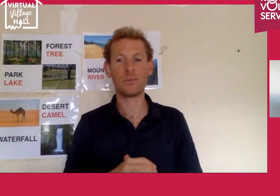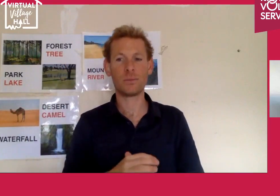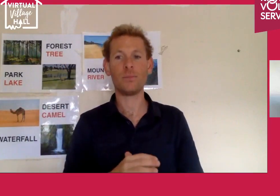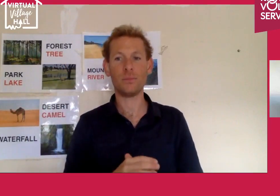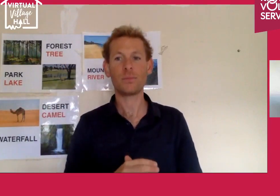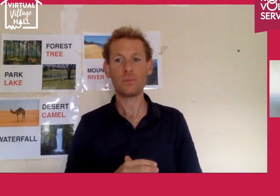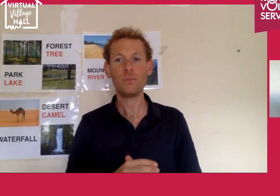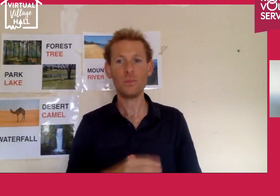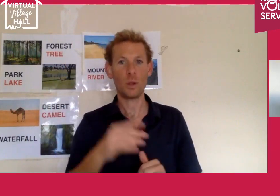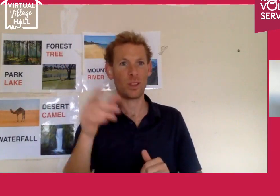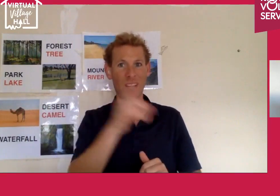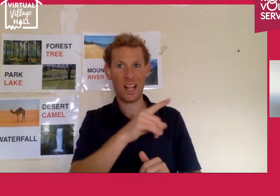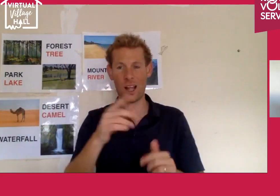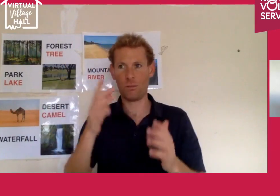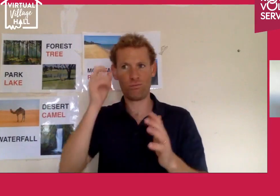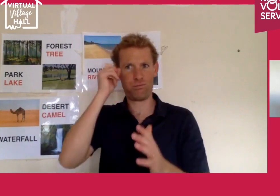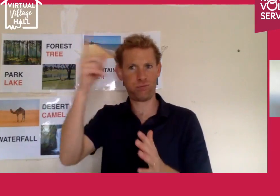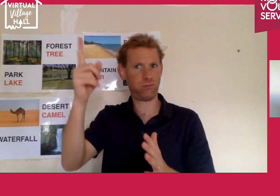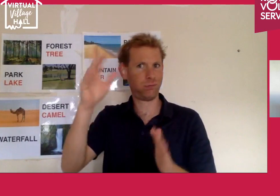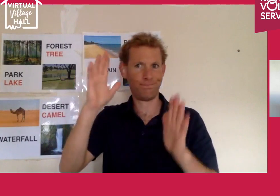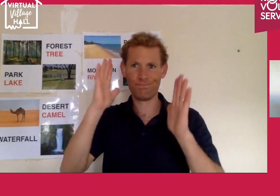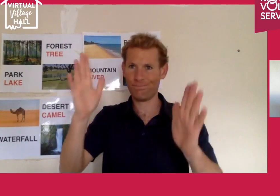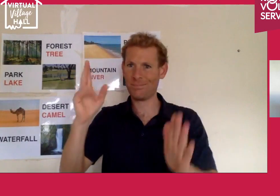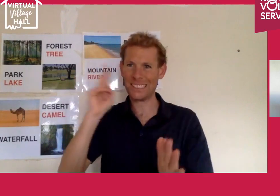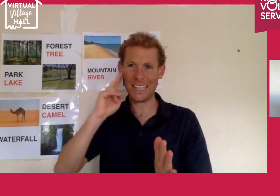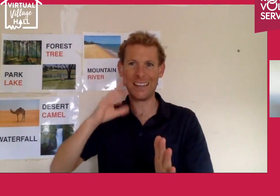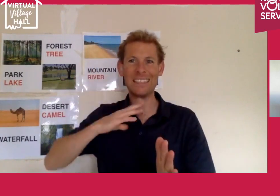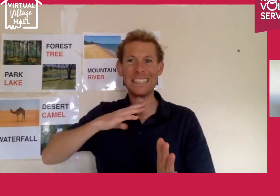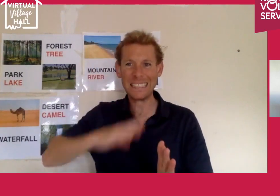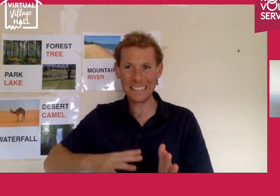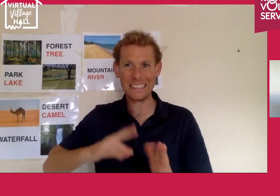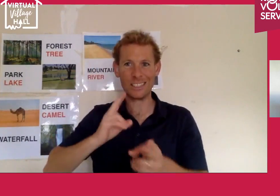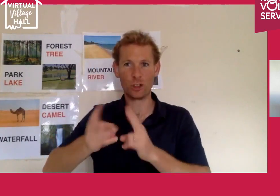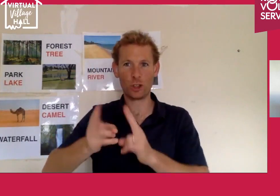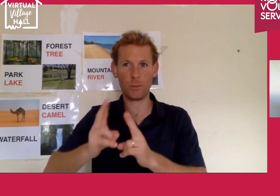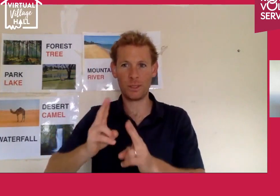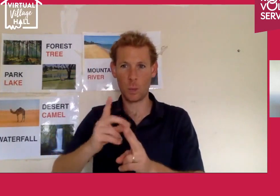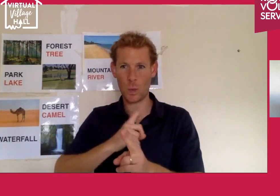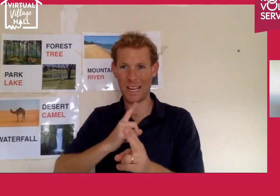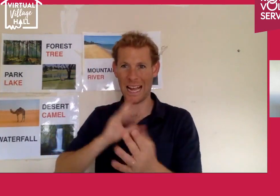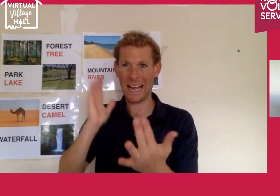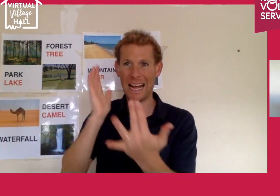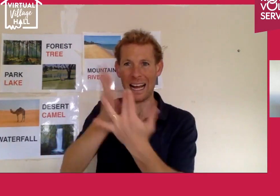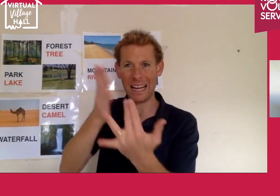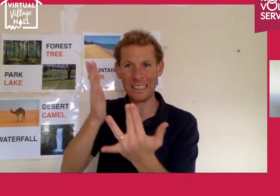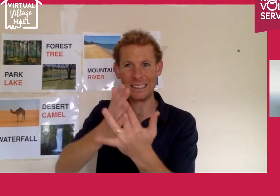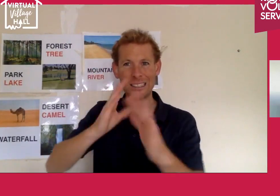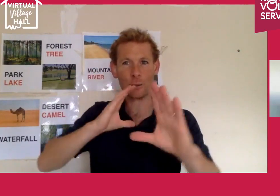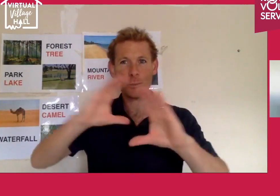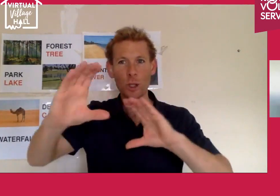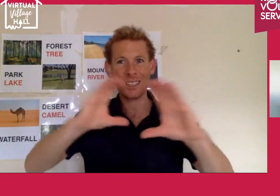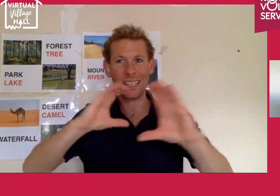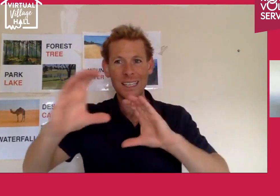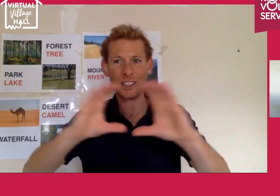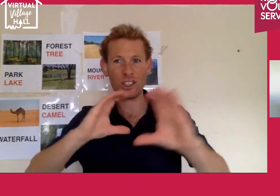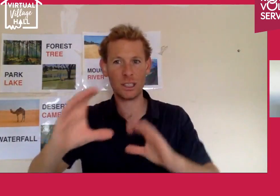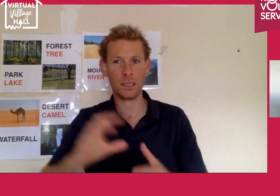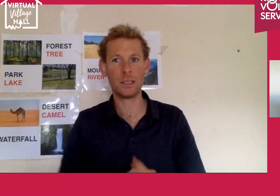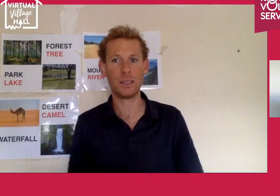better. With the increased awareness, things are actually improving. And the deaf community do need access to sign language